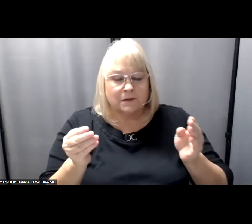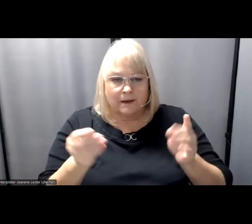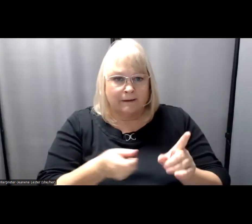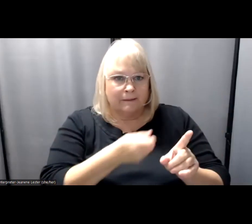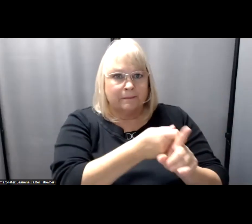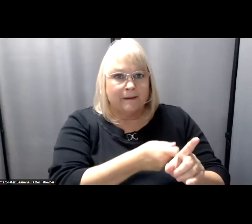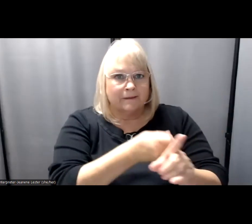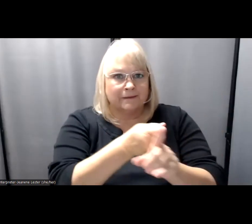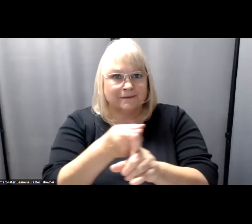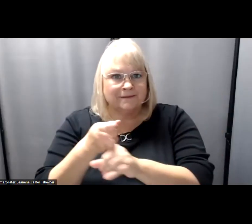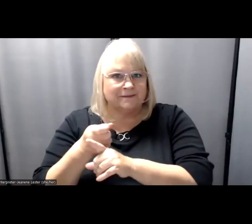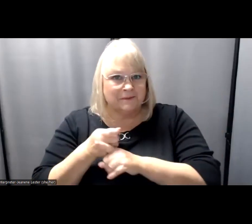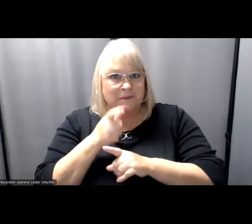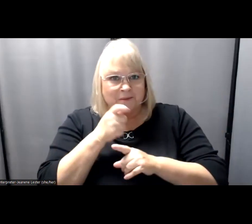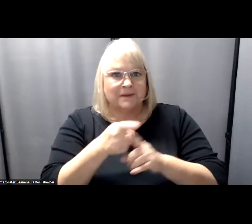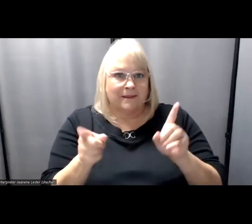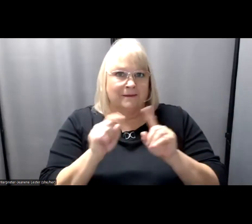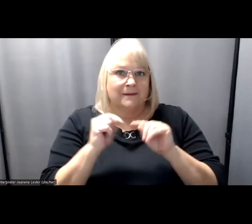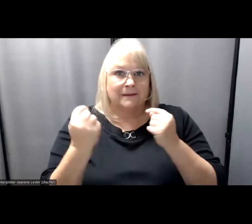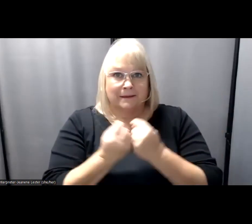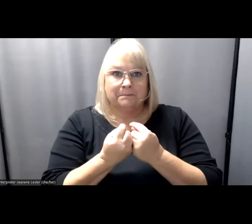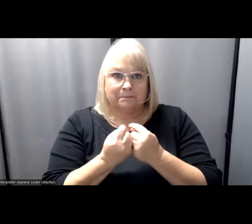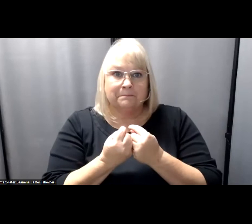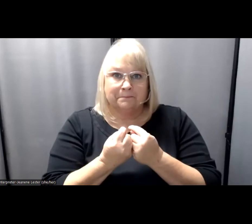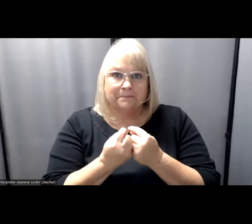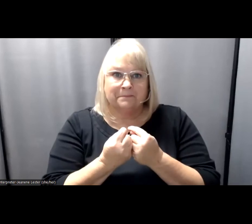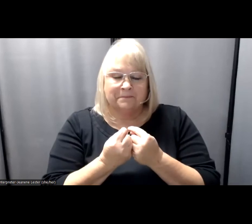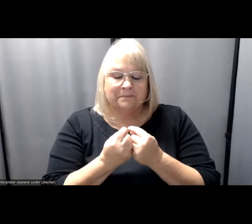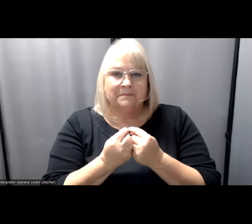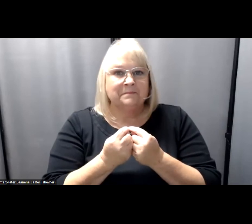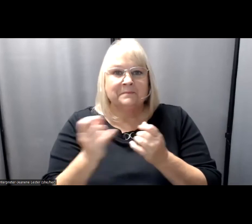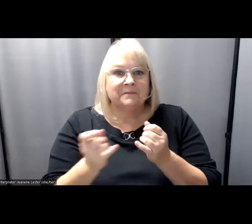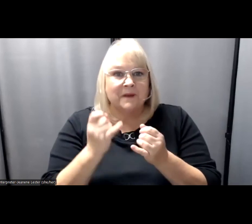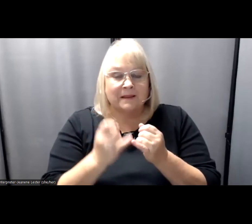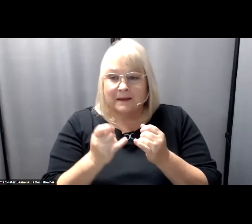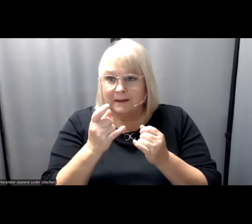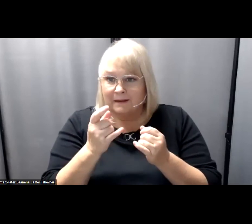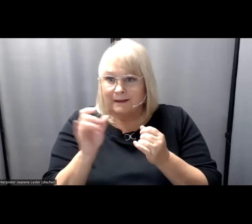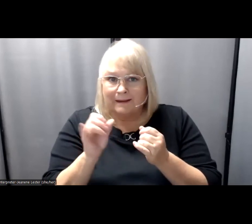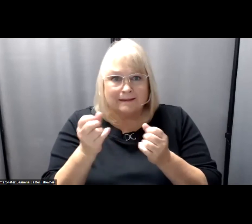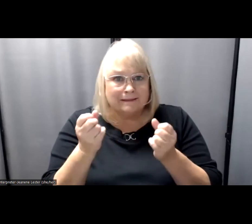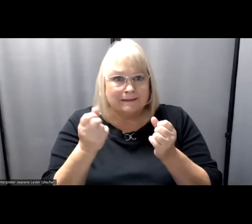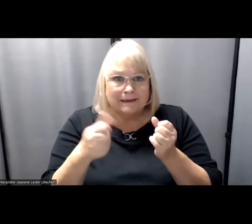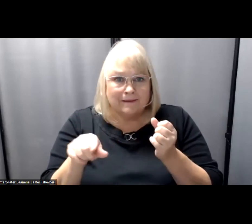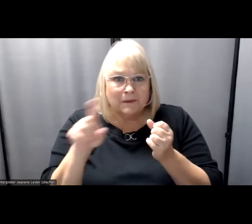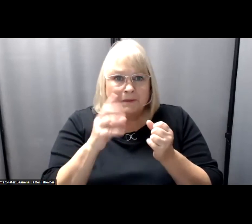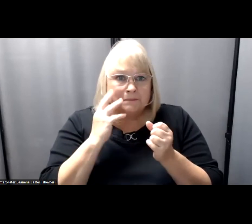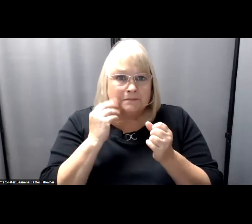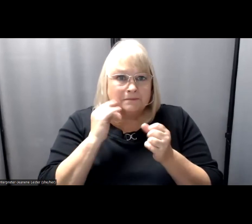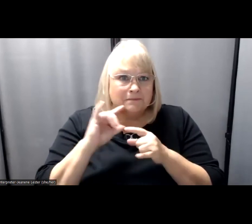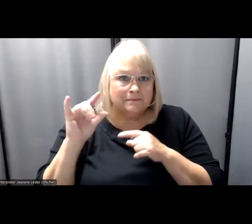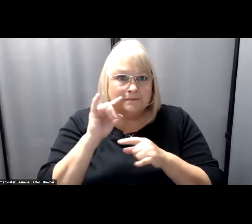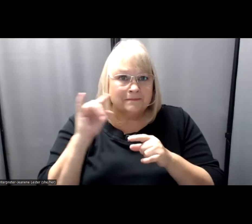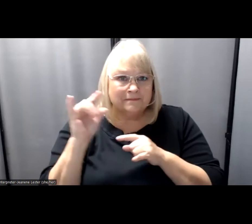And finally, as any of you who fly on planes have heard numerous times, put on your